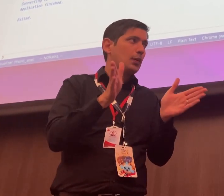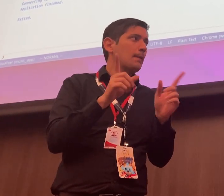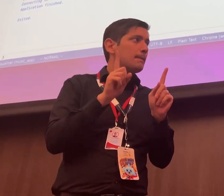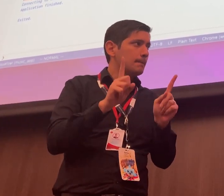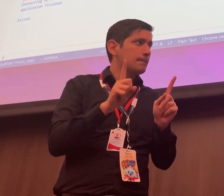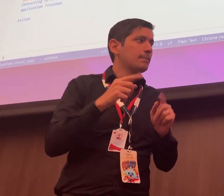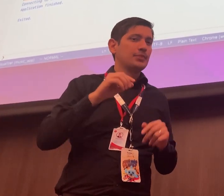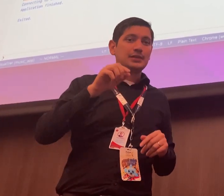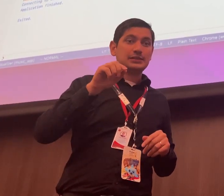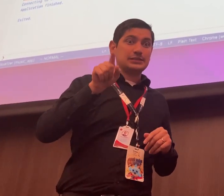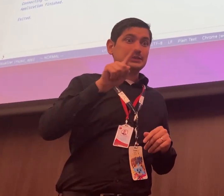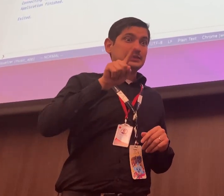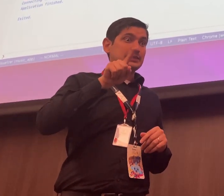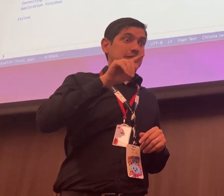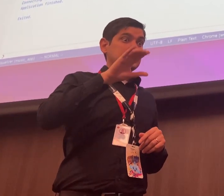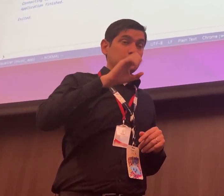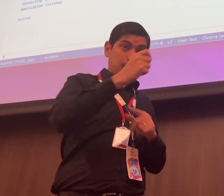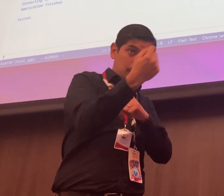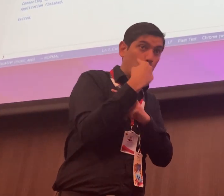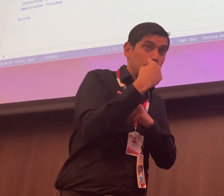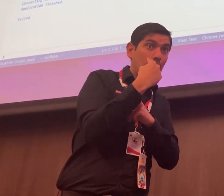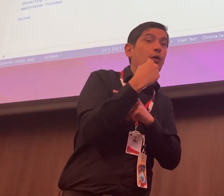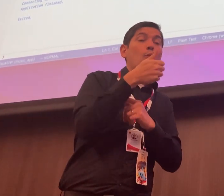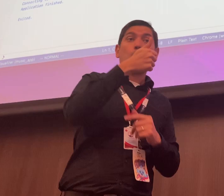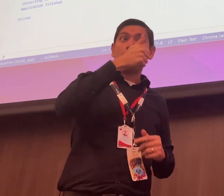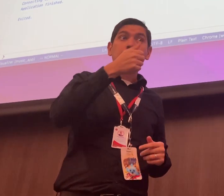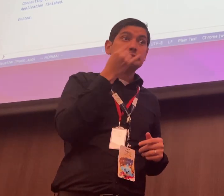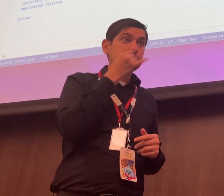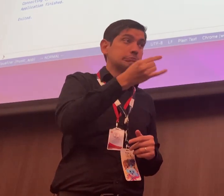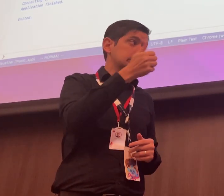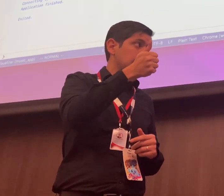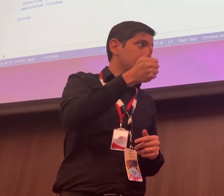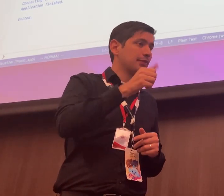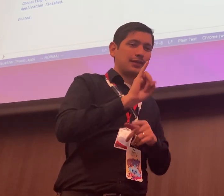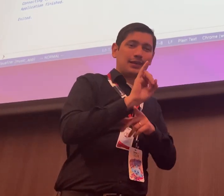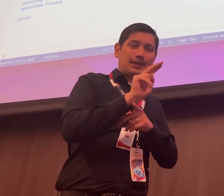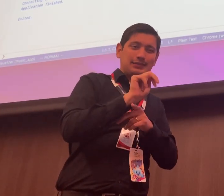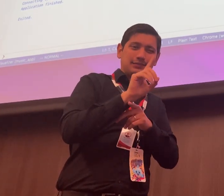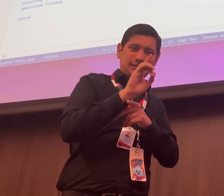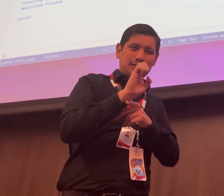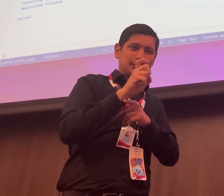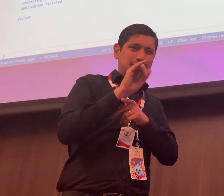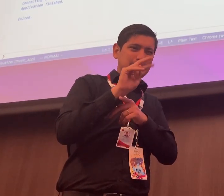But the SEO question is interesting. So we kind of call that indexability, meaning